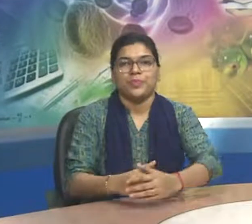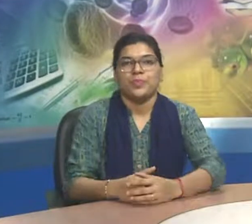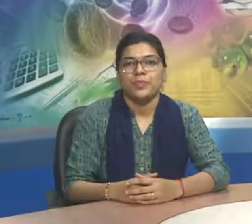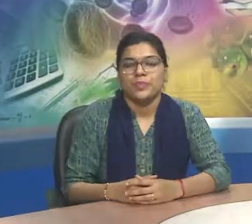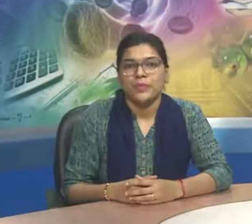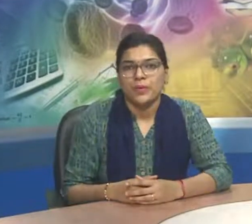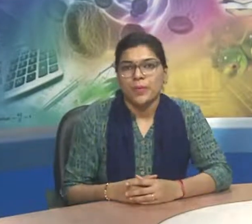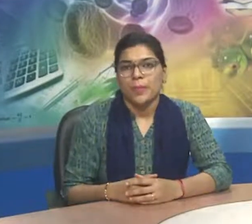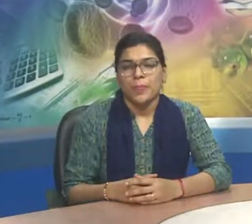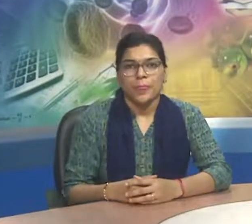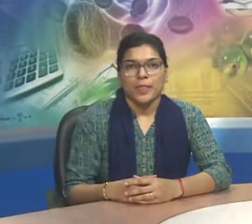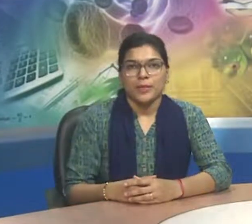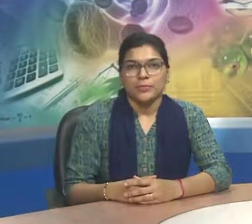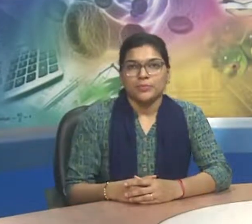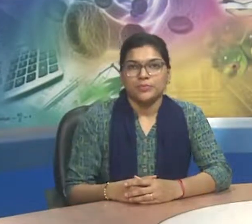And the engines.